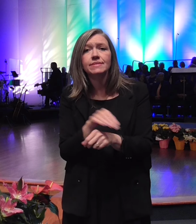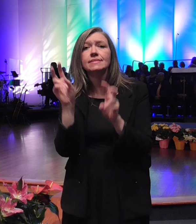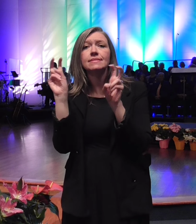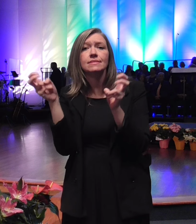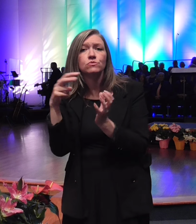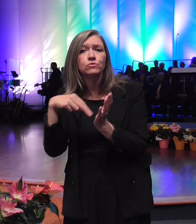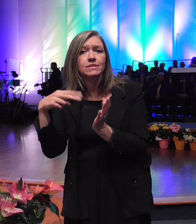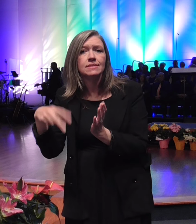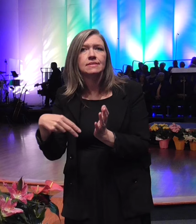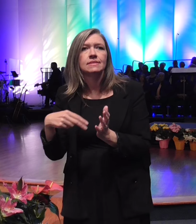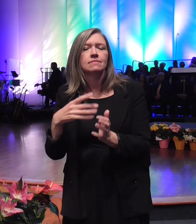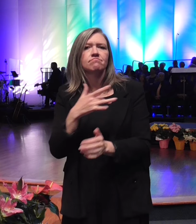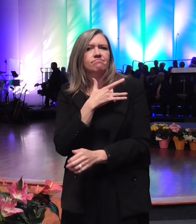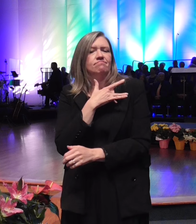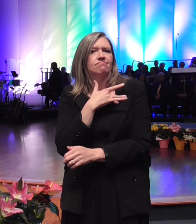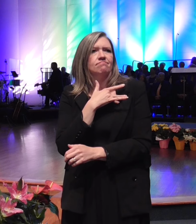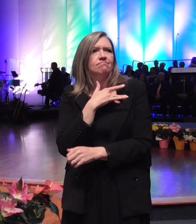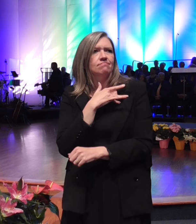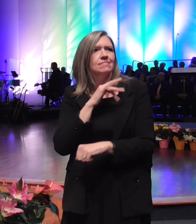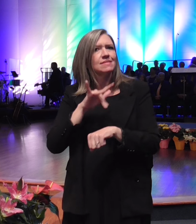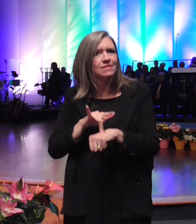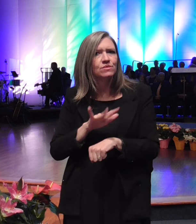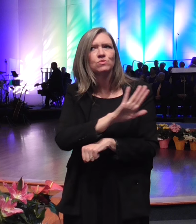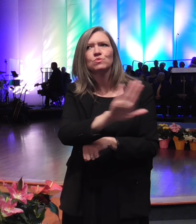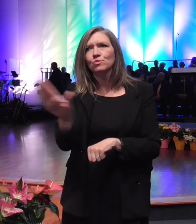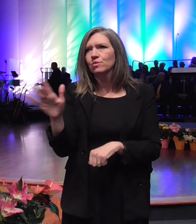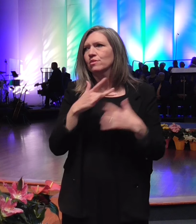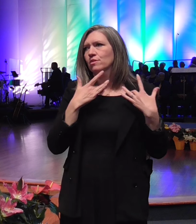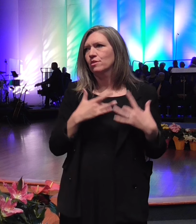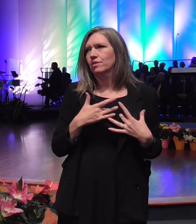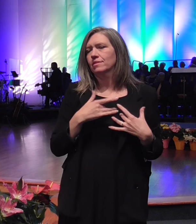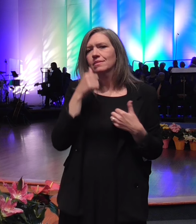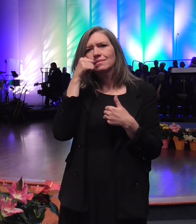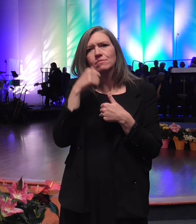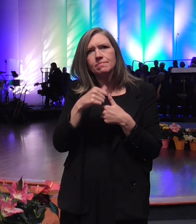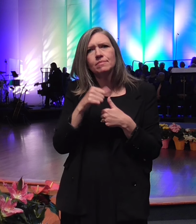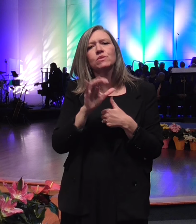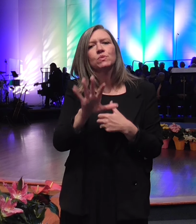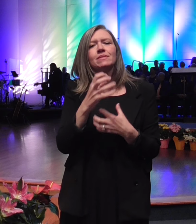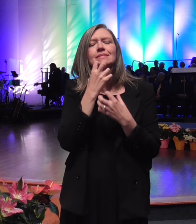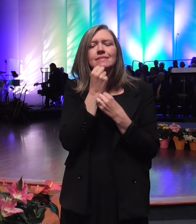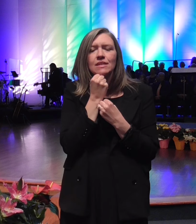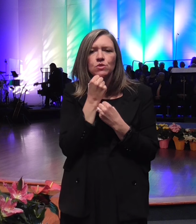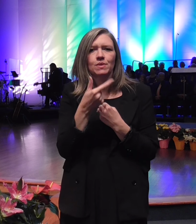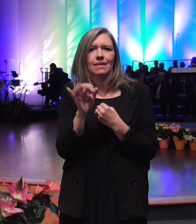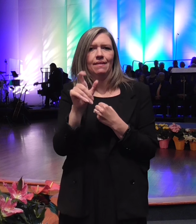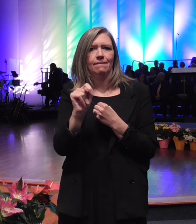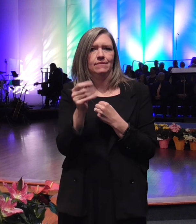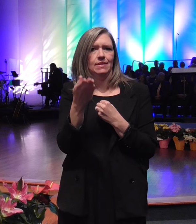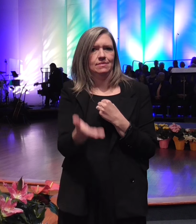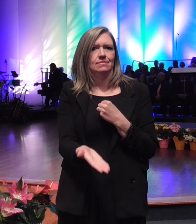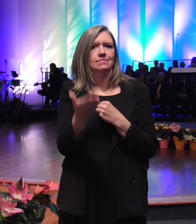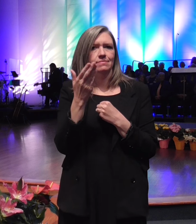that reminds you of the precious, sacred gift that you indeed are.